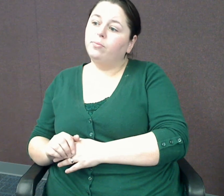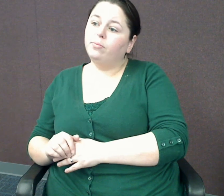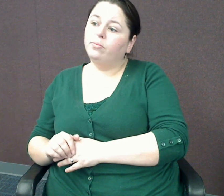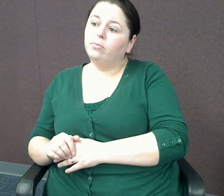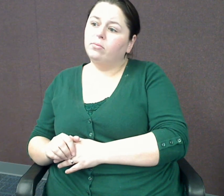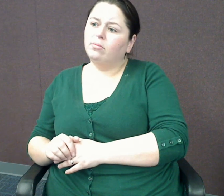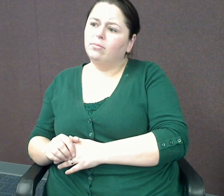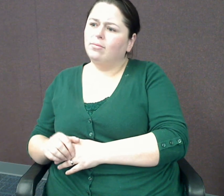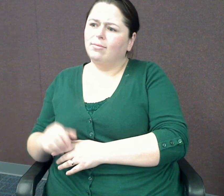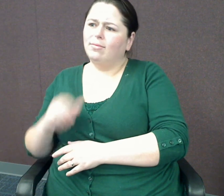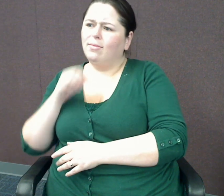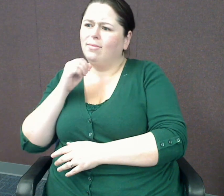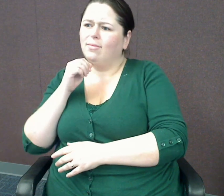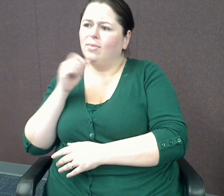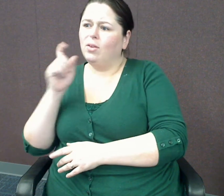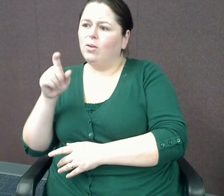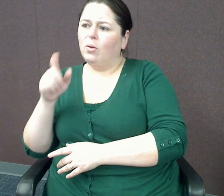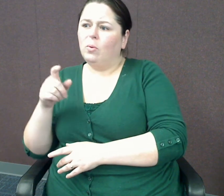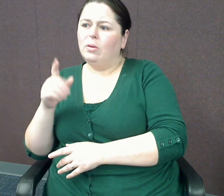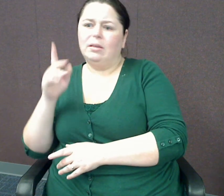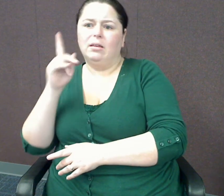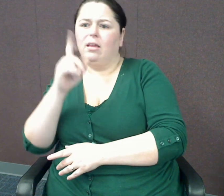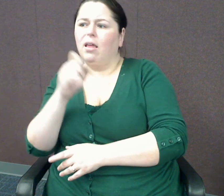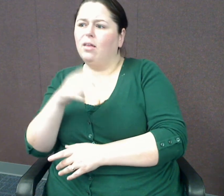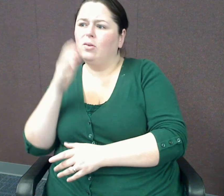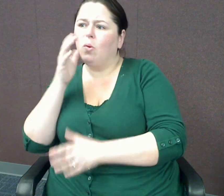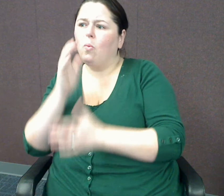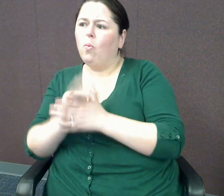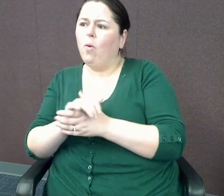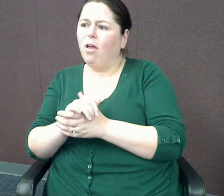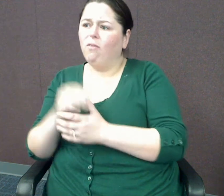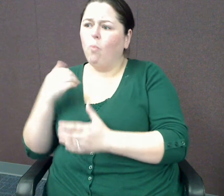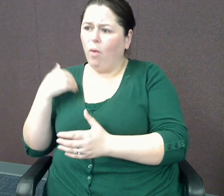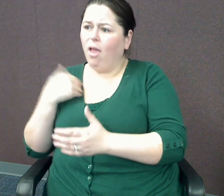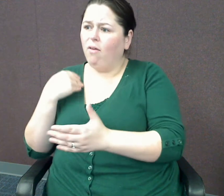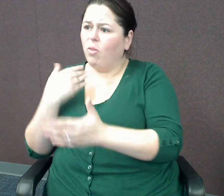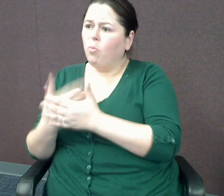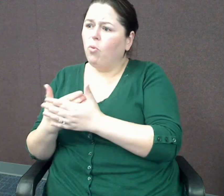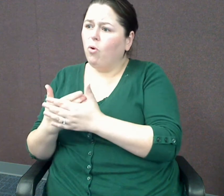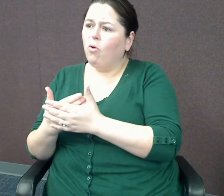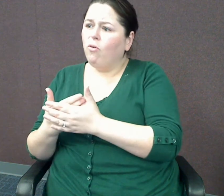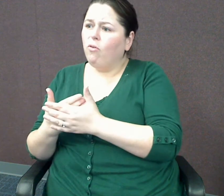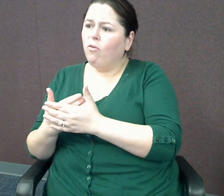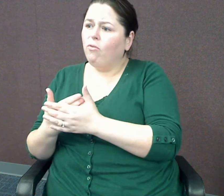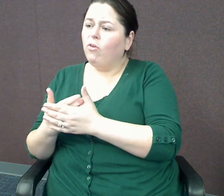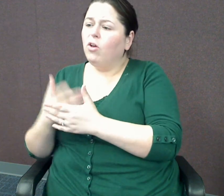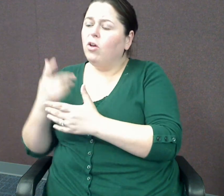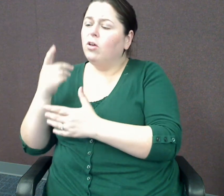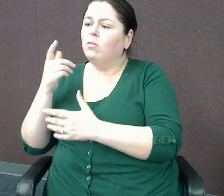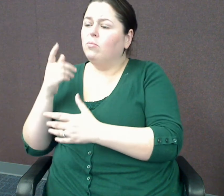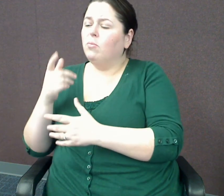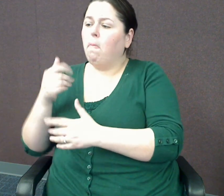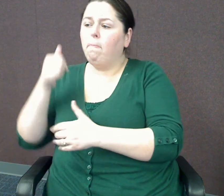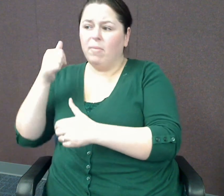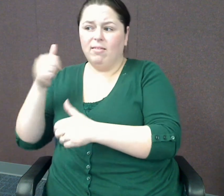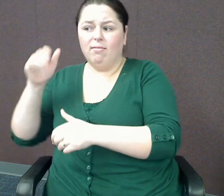don't have to ask your wife. We have the proof. You remember that night you hit her? You tore her clothes off. She